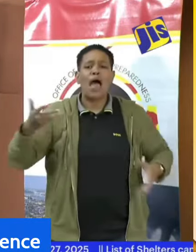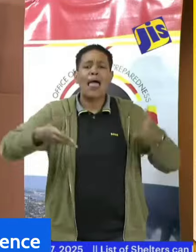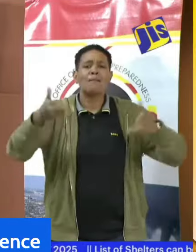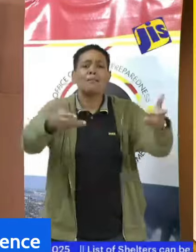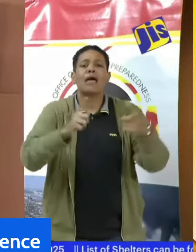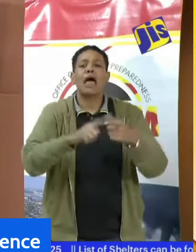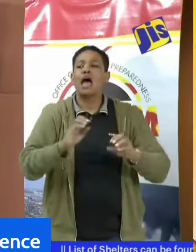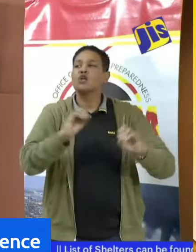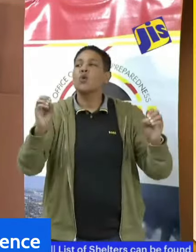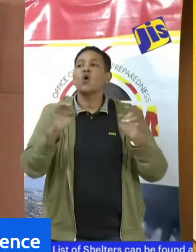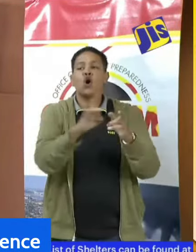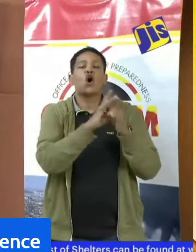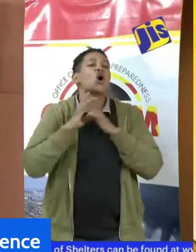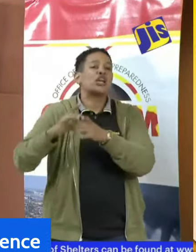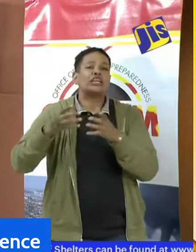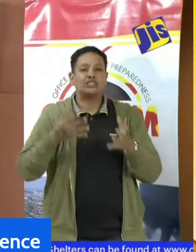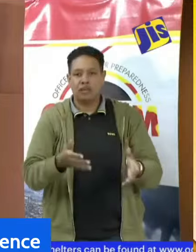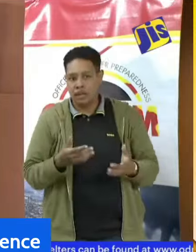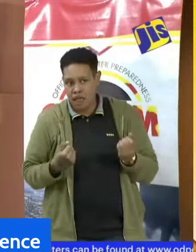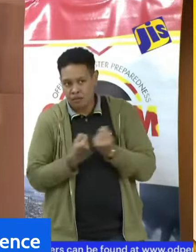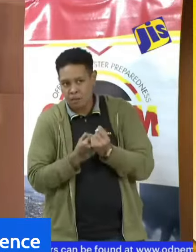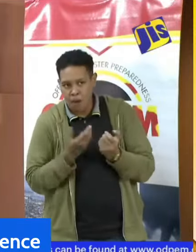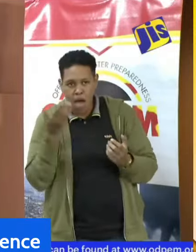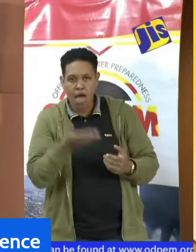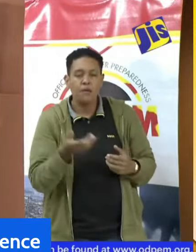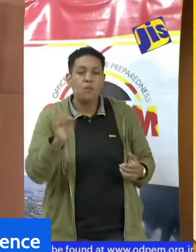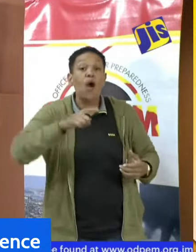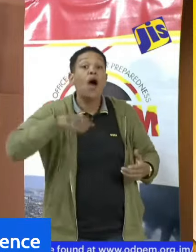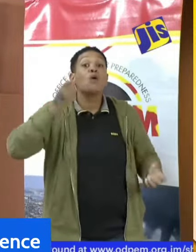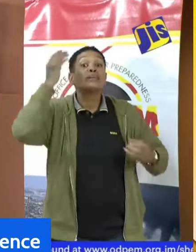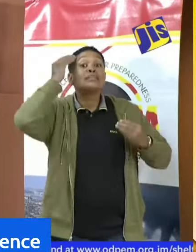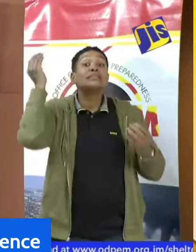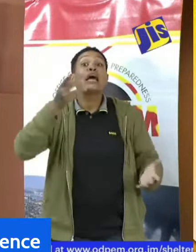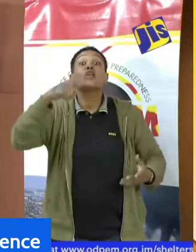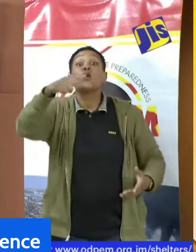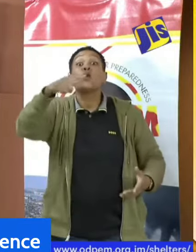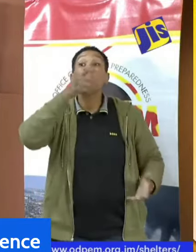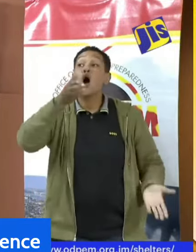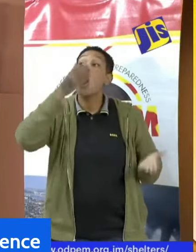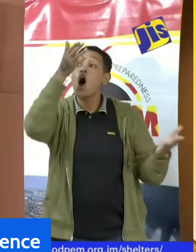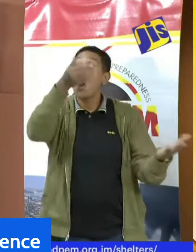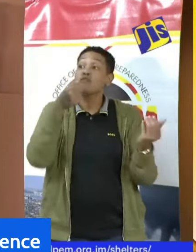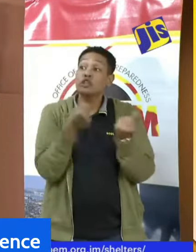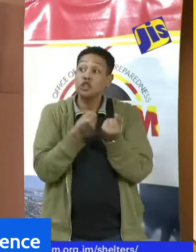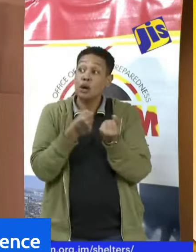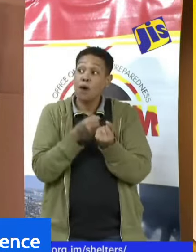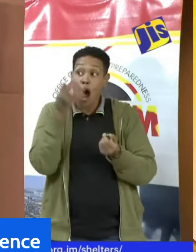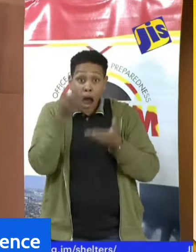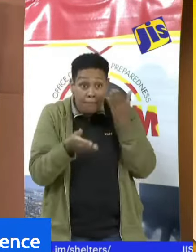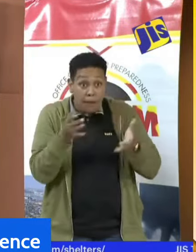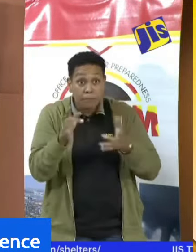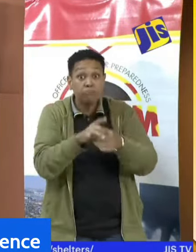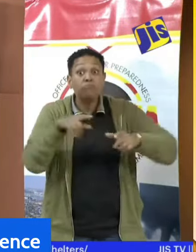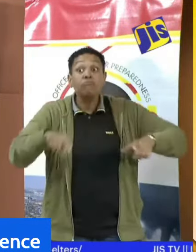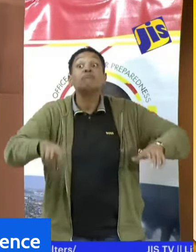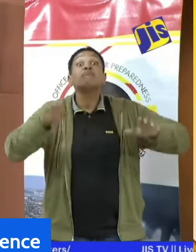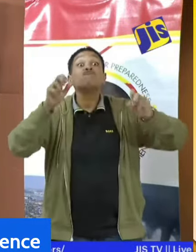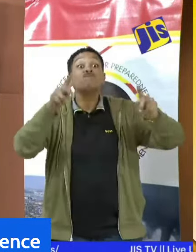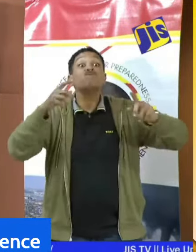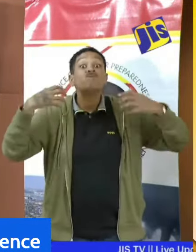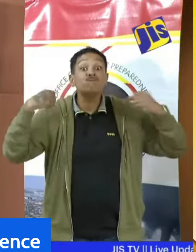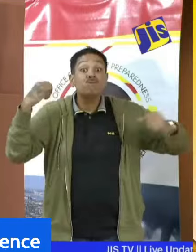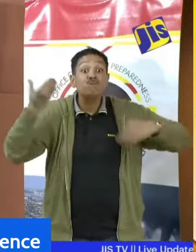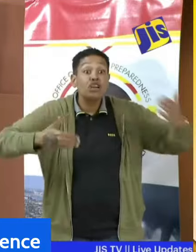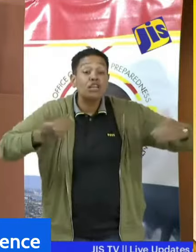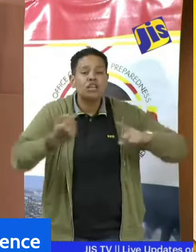and there's no coordination around that help. So I just want to say that those who are offering to support the restoration